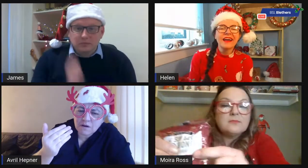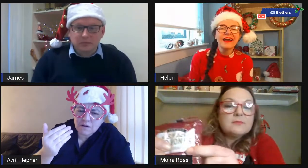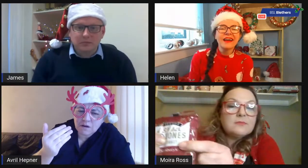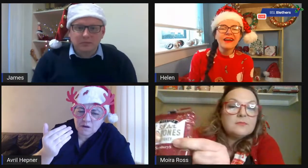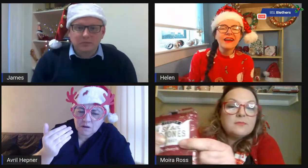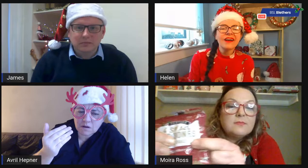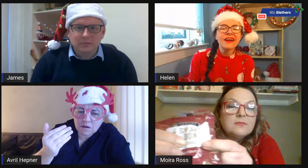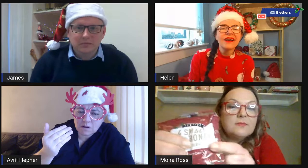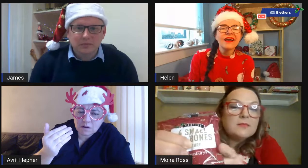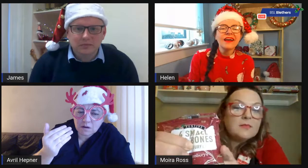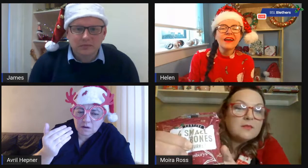you can see, I hope,